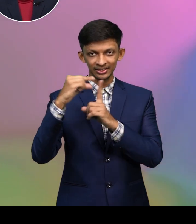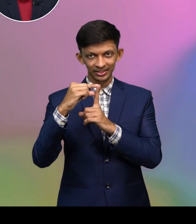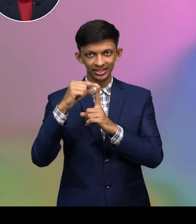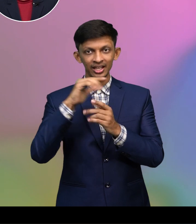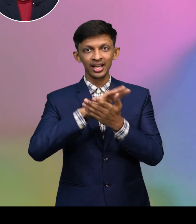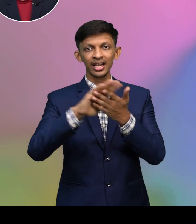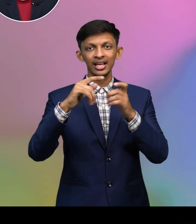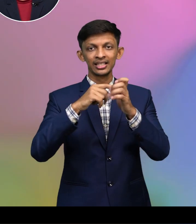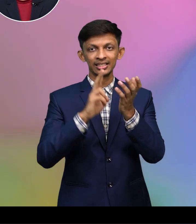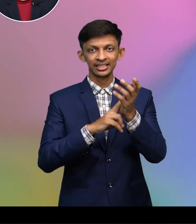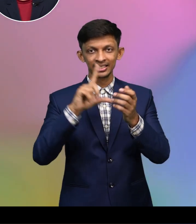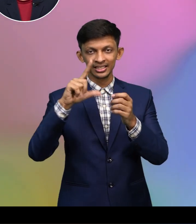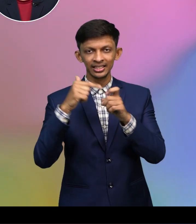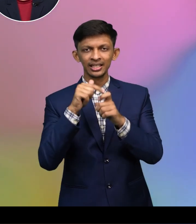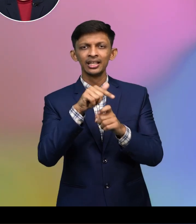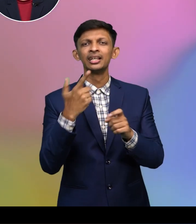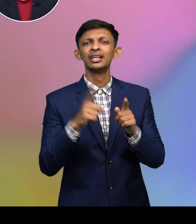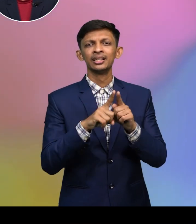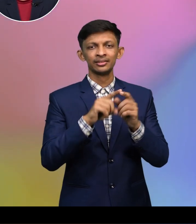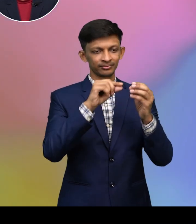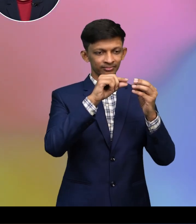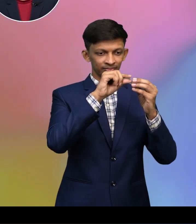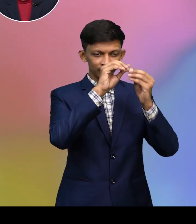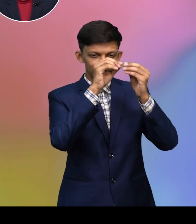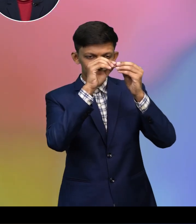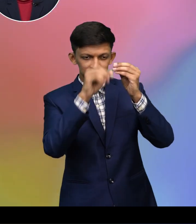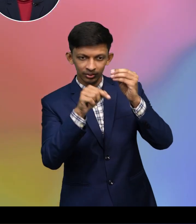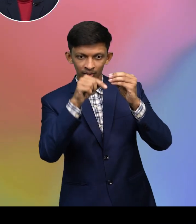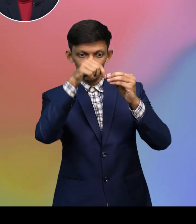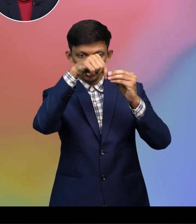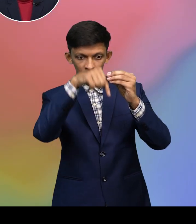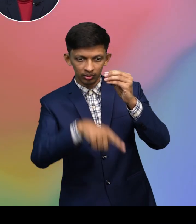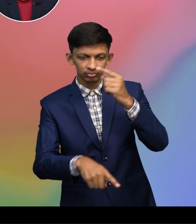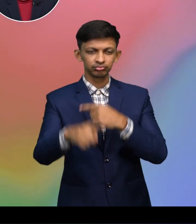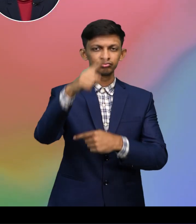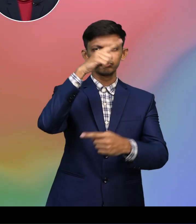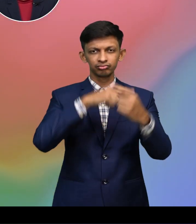proximal convoluted tubule or PCT.